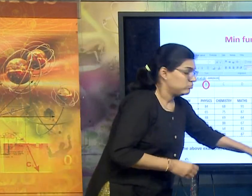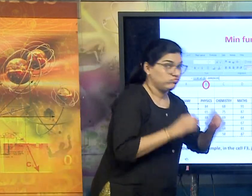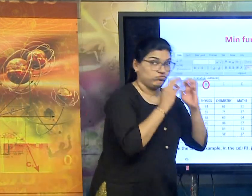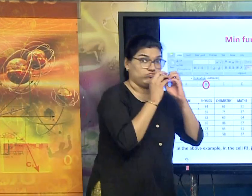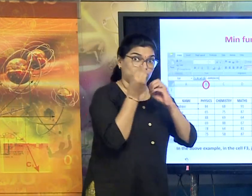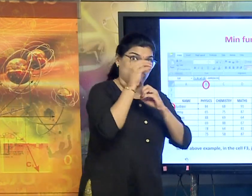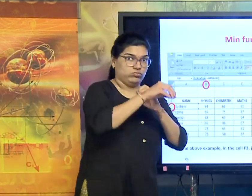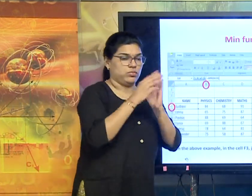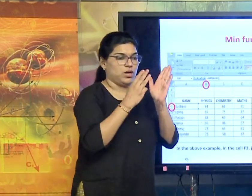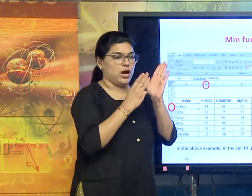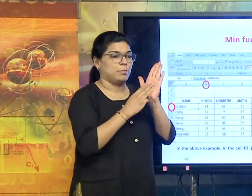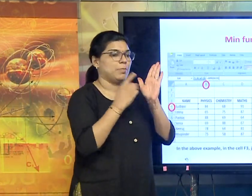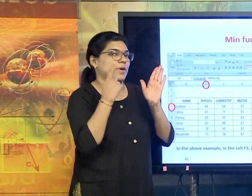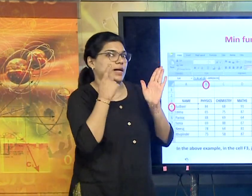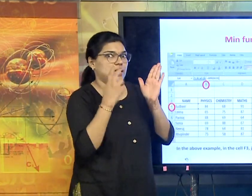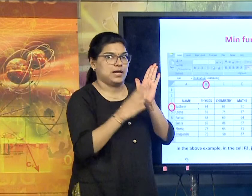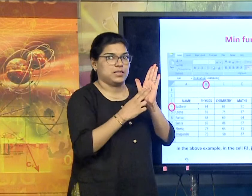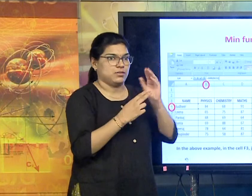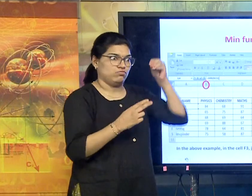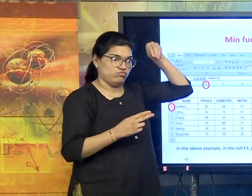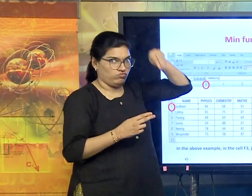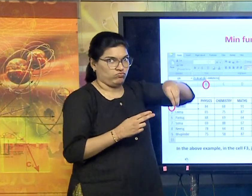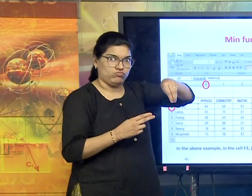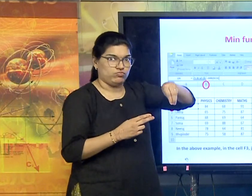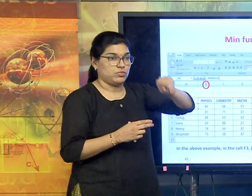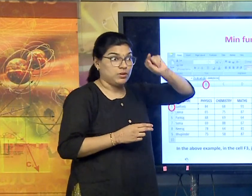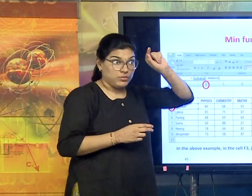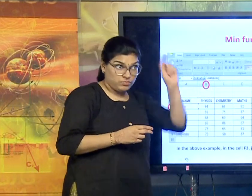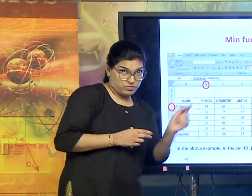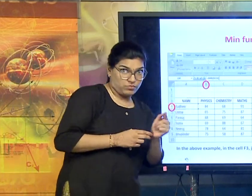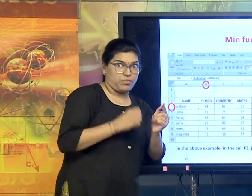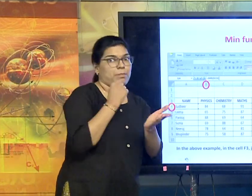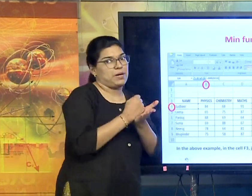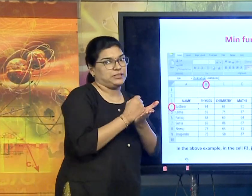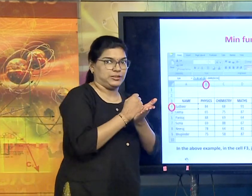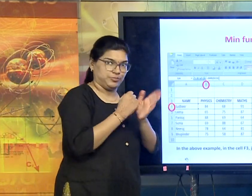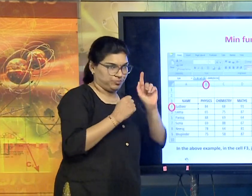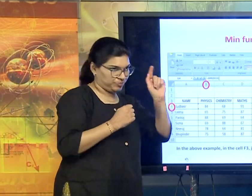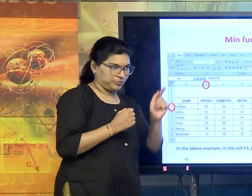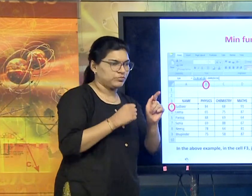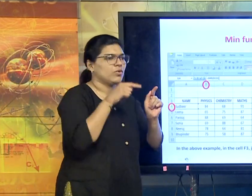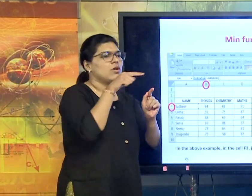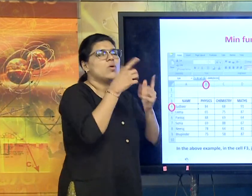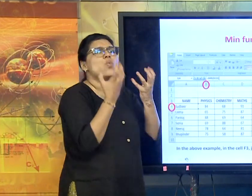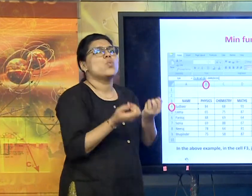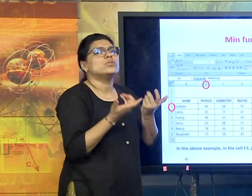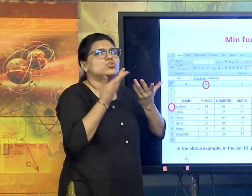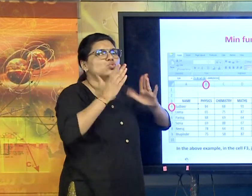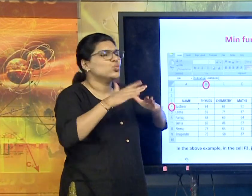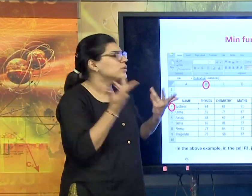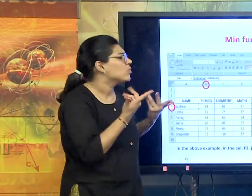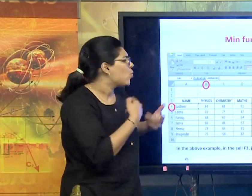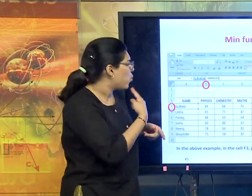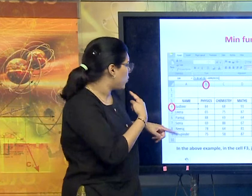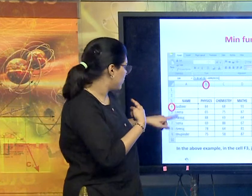this formula again we will begin with equal to, then we will put MIN and then bracket